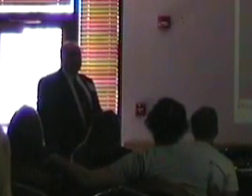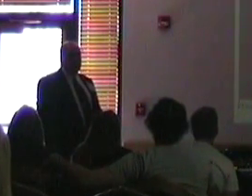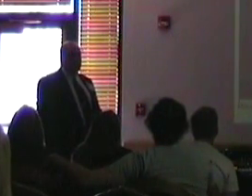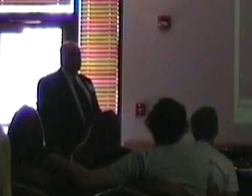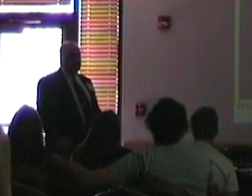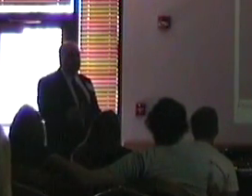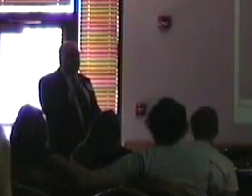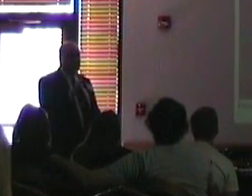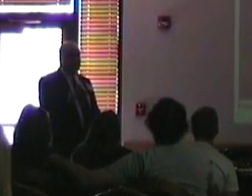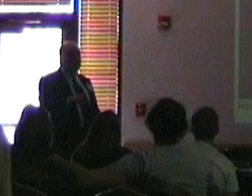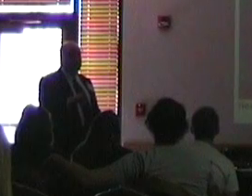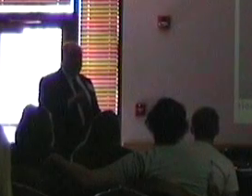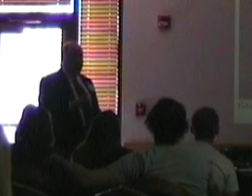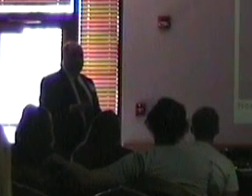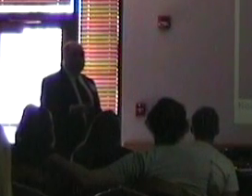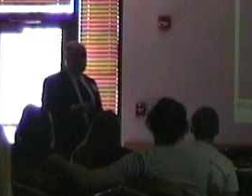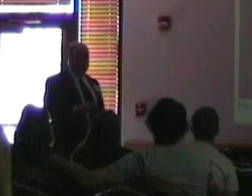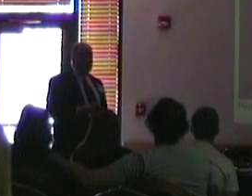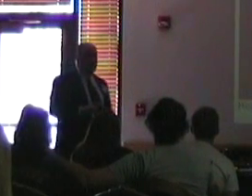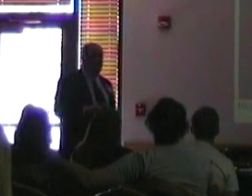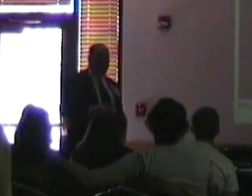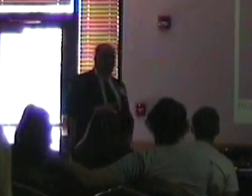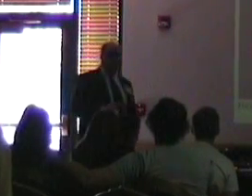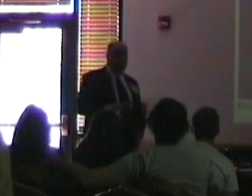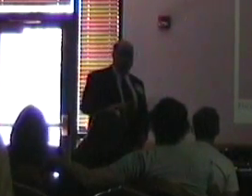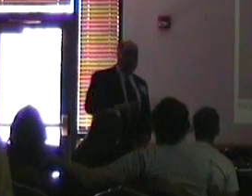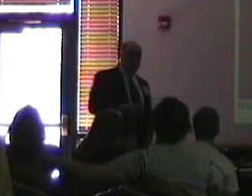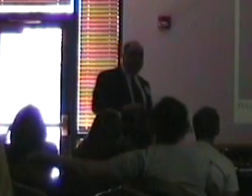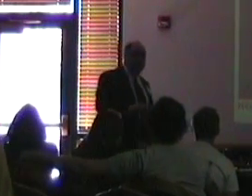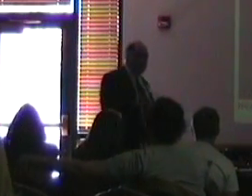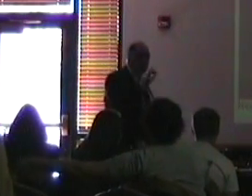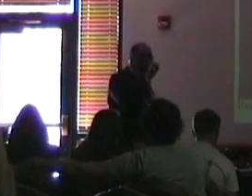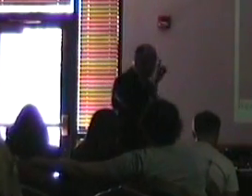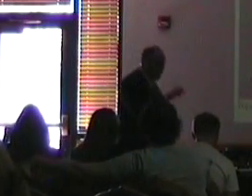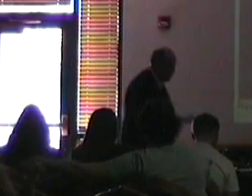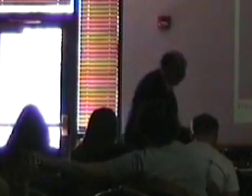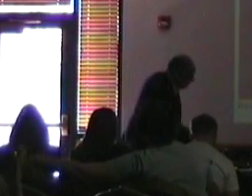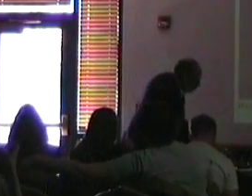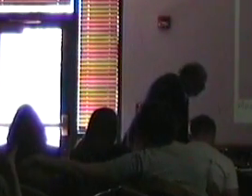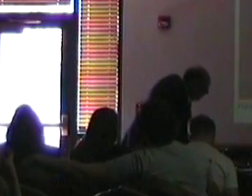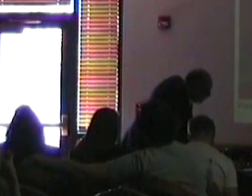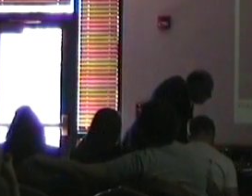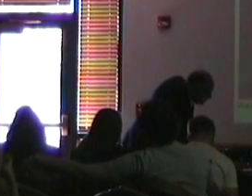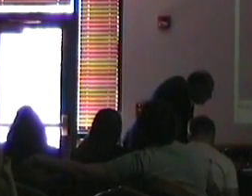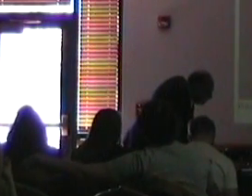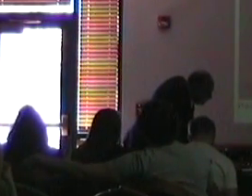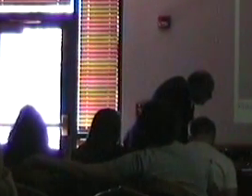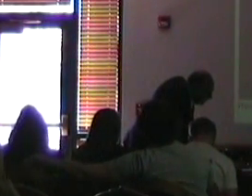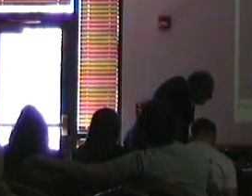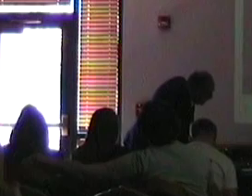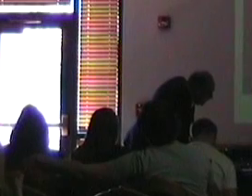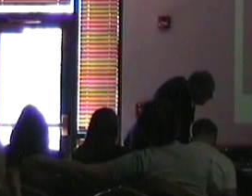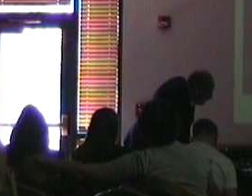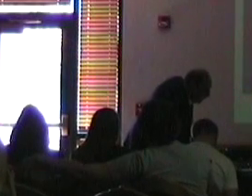Even slow, you can see this can be a hazard to an interpreter. One more time.